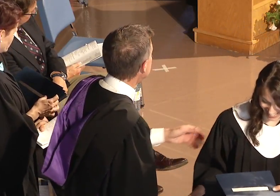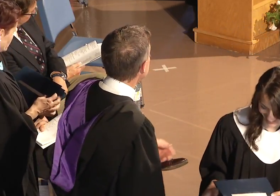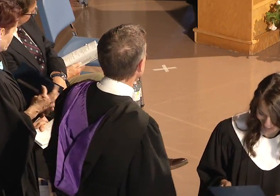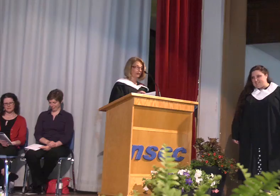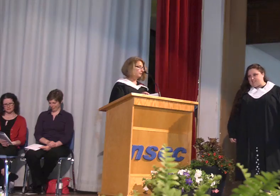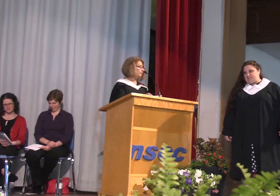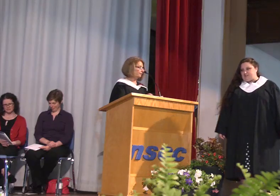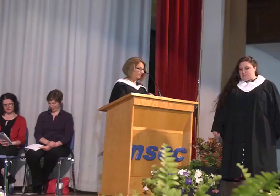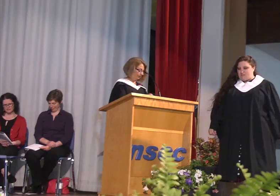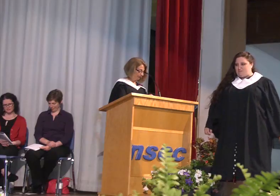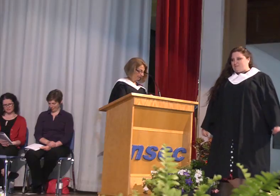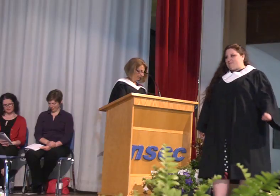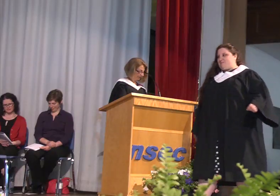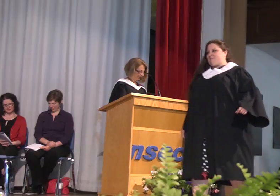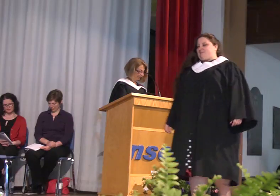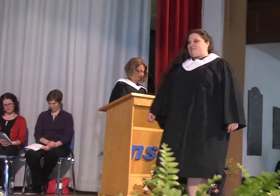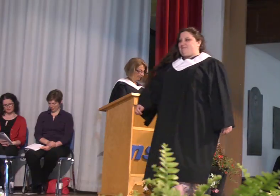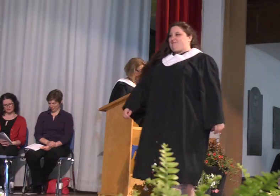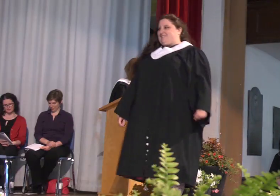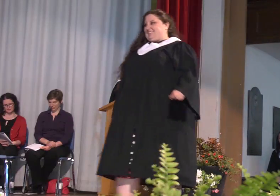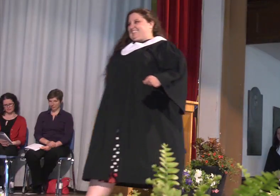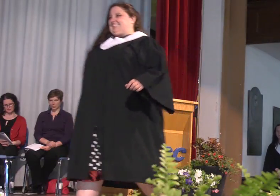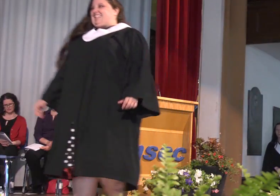Colleen Melanson.